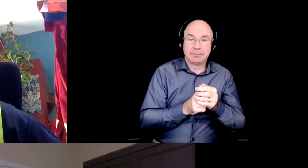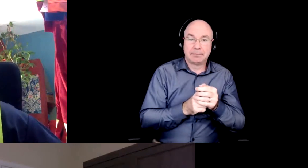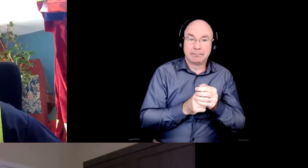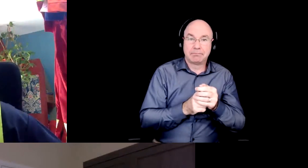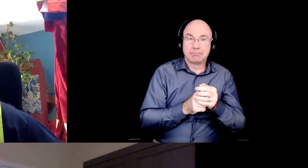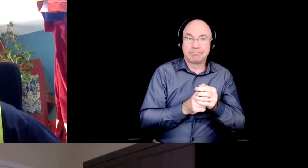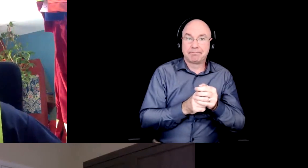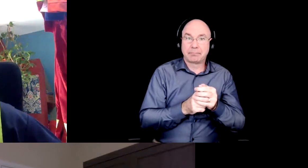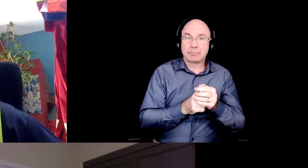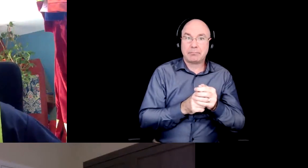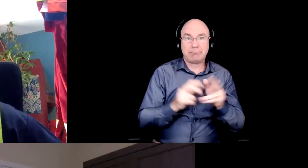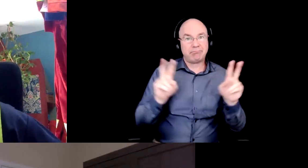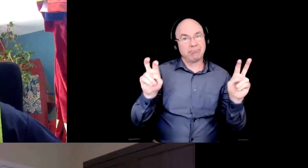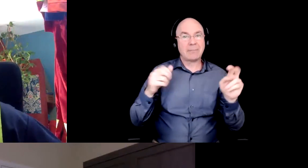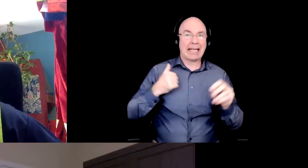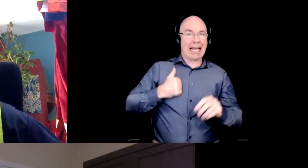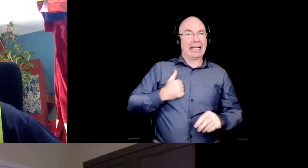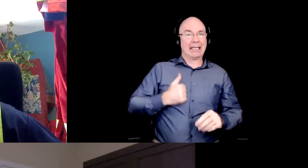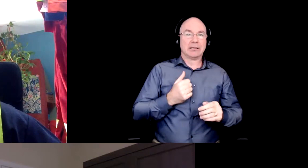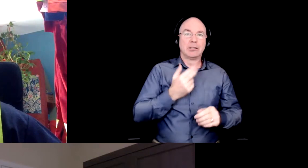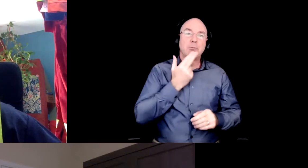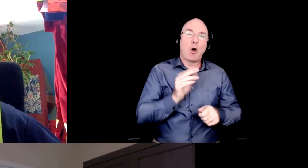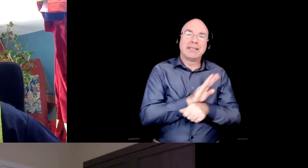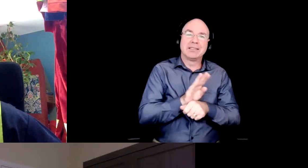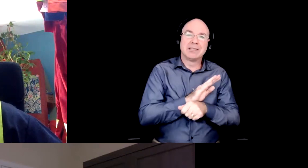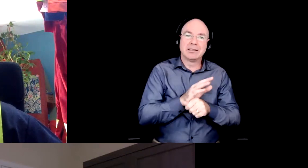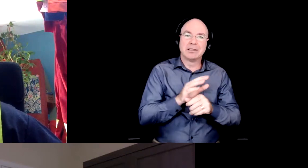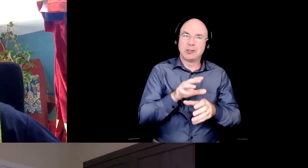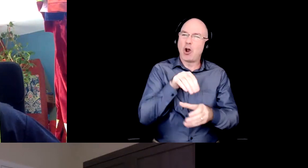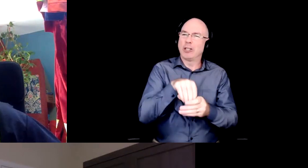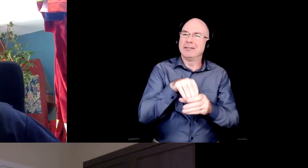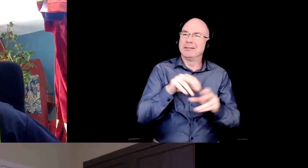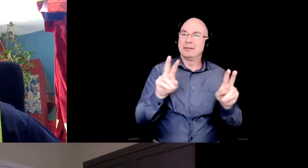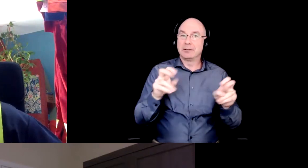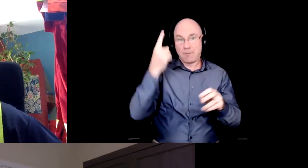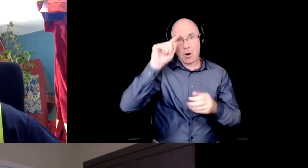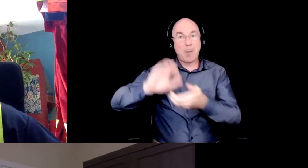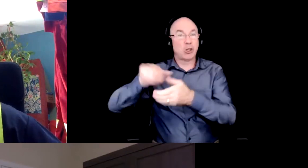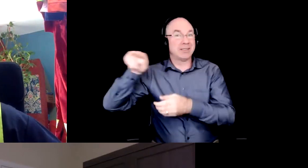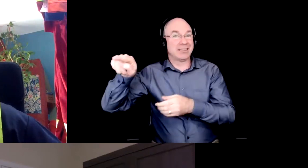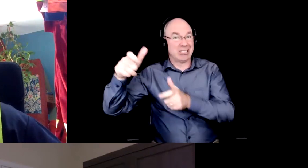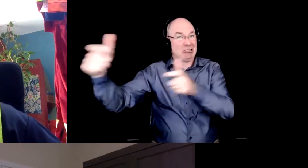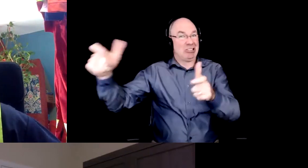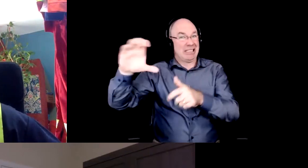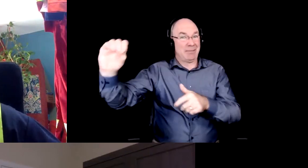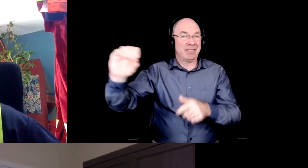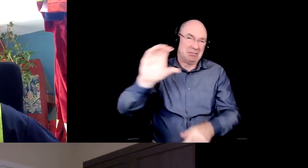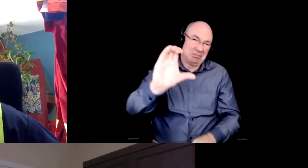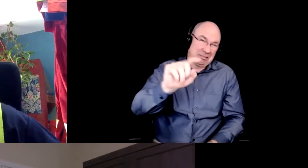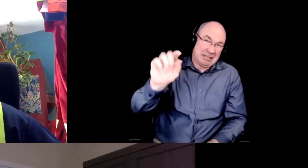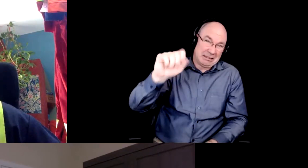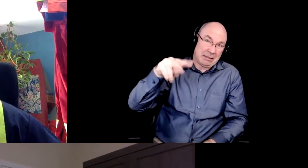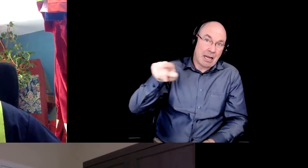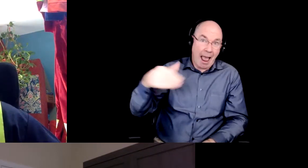that, Canadian small business content. That's very beneficial to the partner. So to, in our case, C-SPAN.